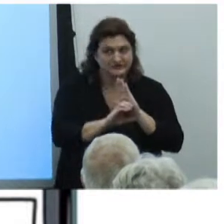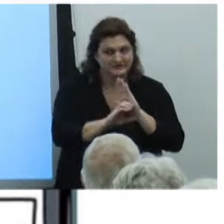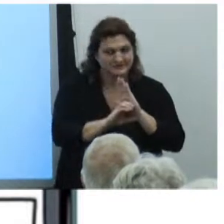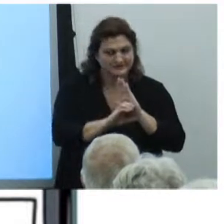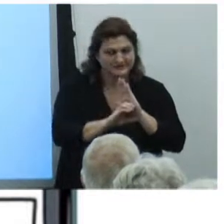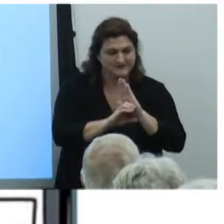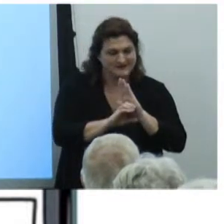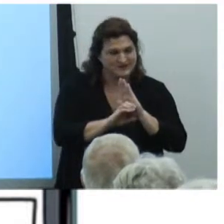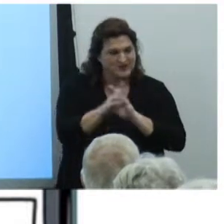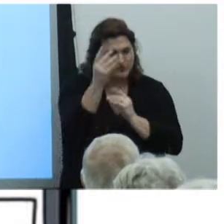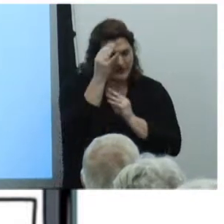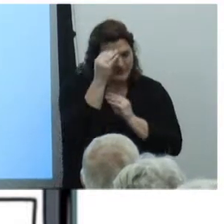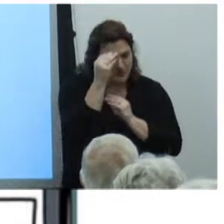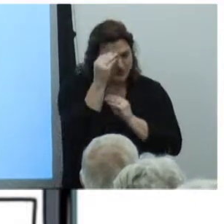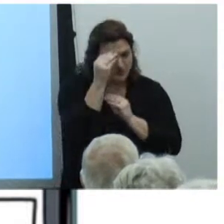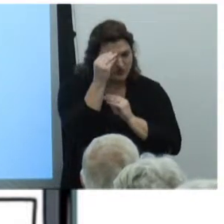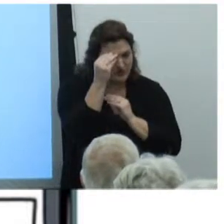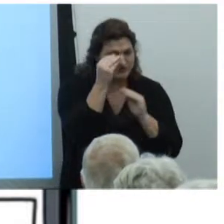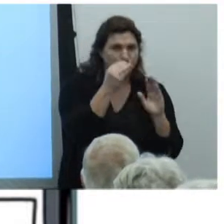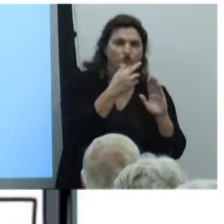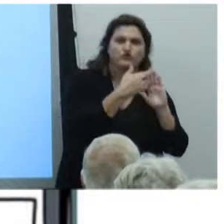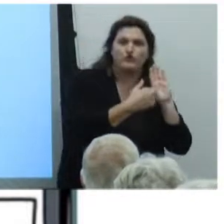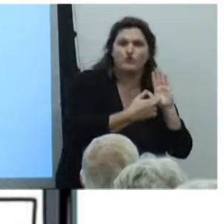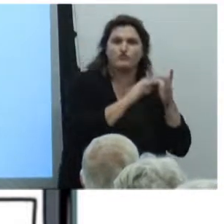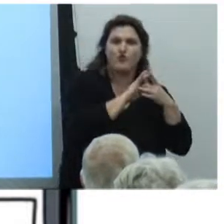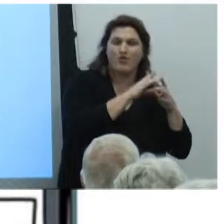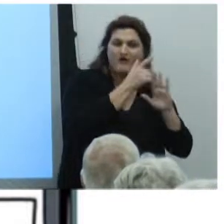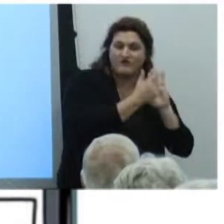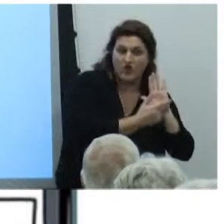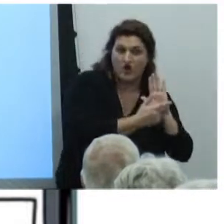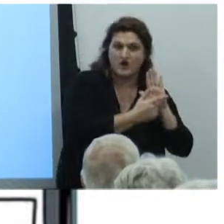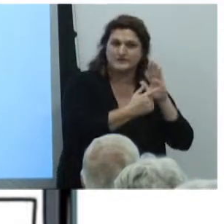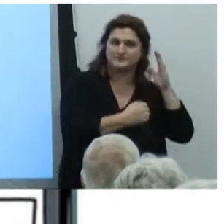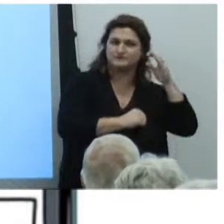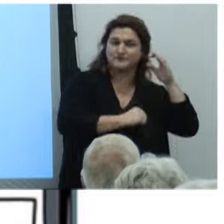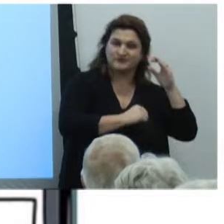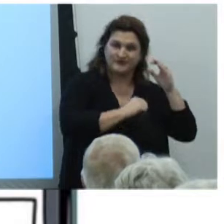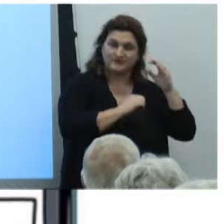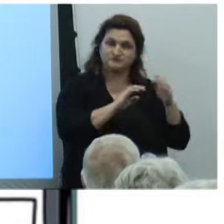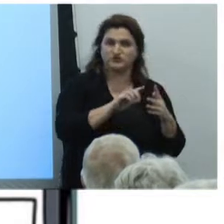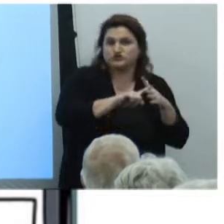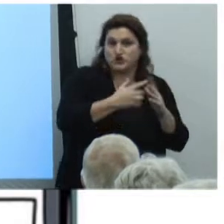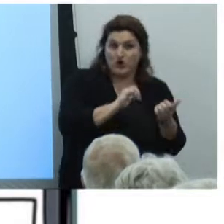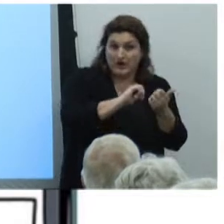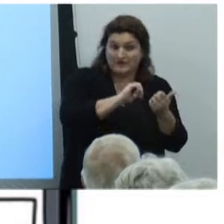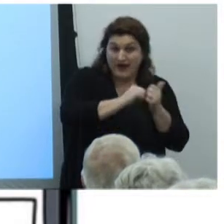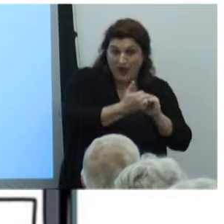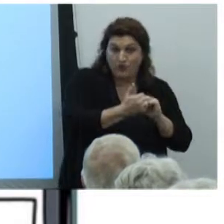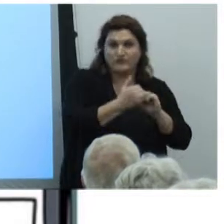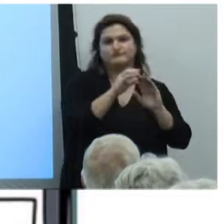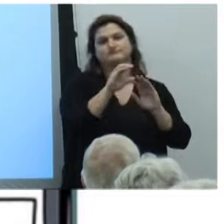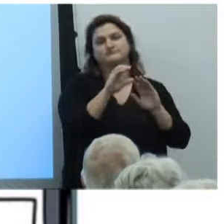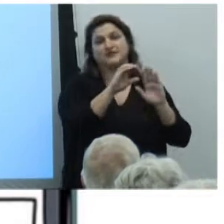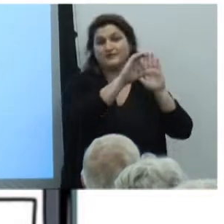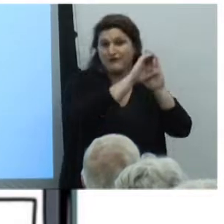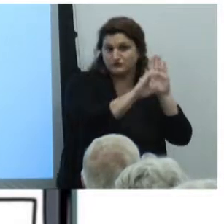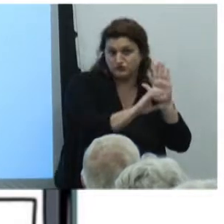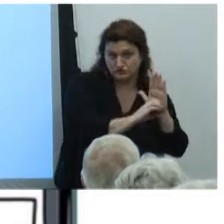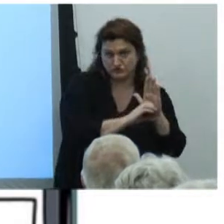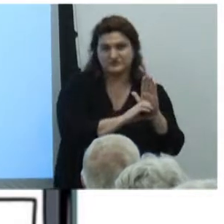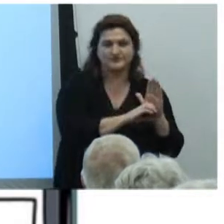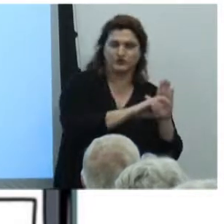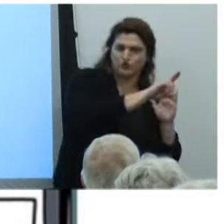Everything, when you think of rule of law, it's built on the Constitution, whether it's the U.S. or the Ohio Constitution. And